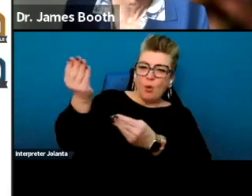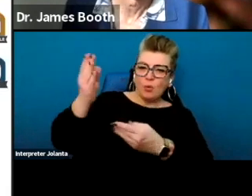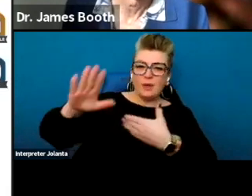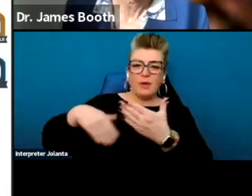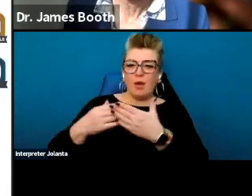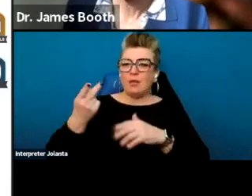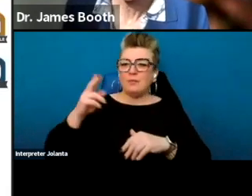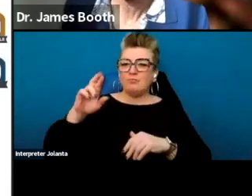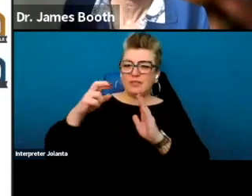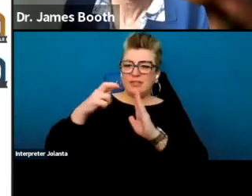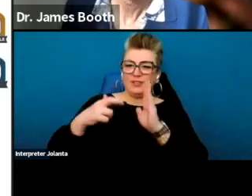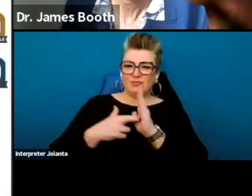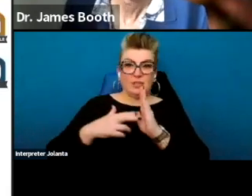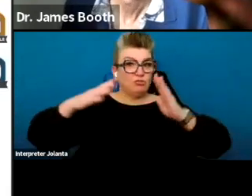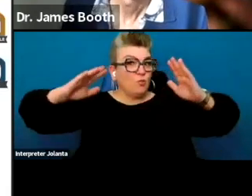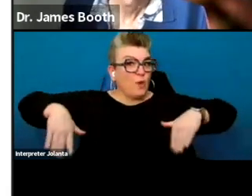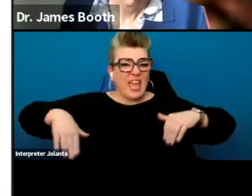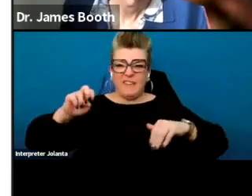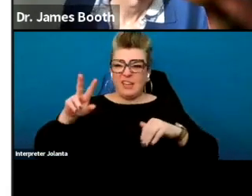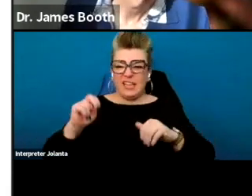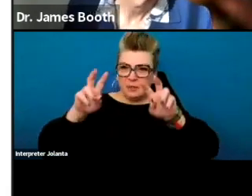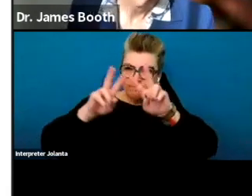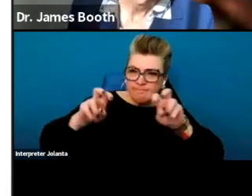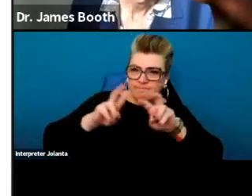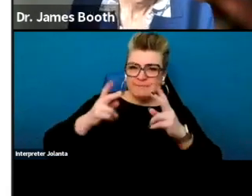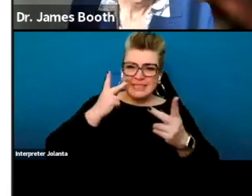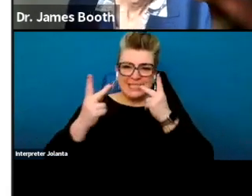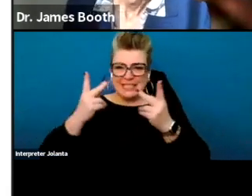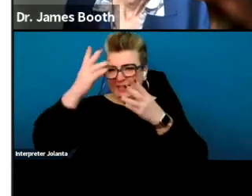haven't even looked at the data yet.